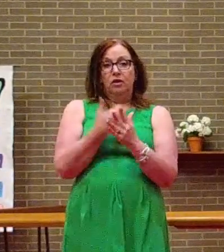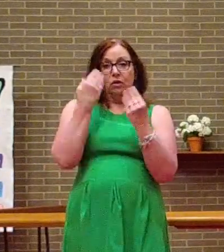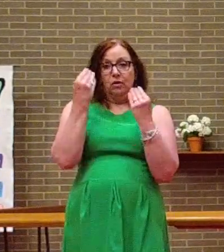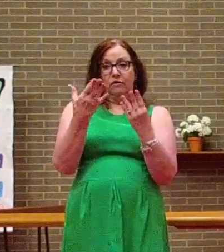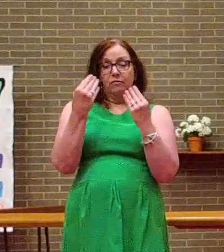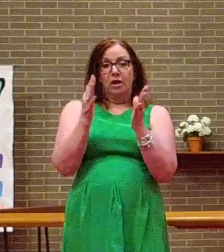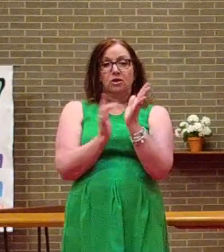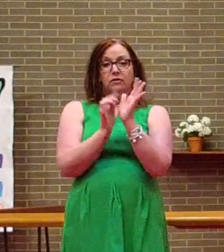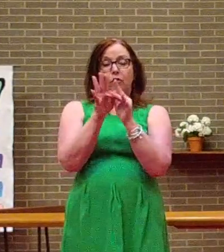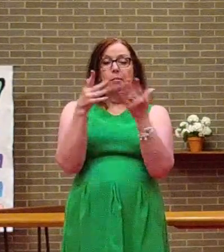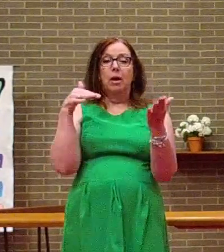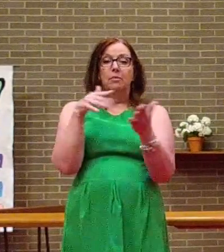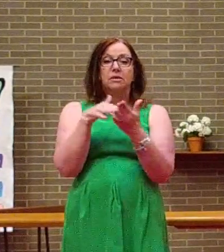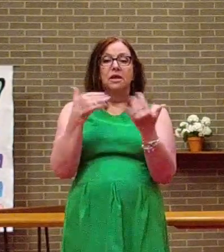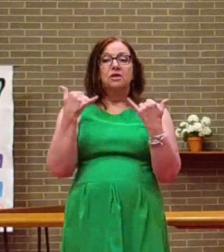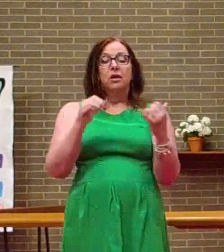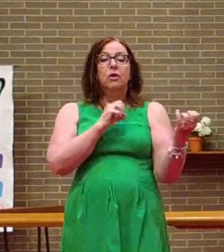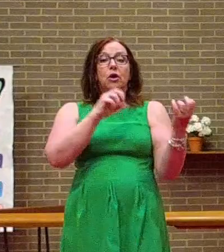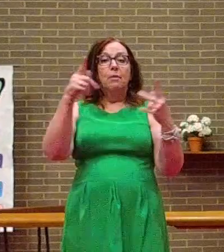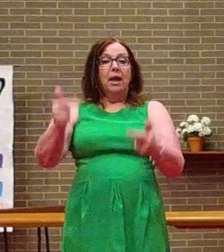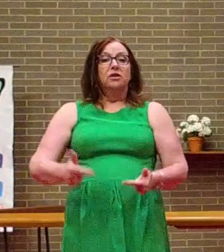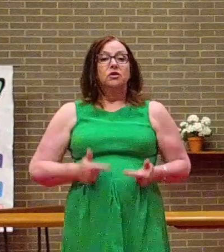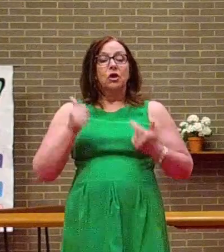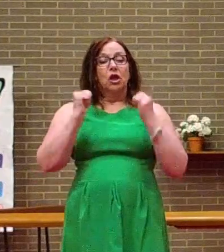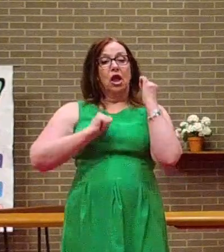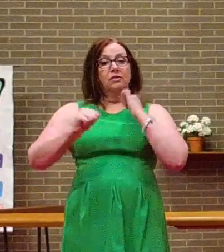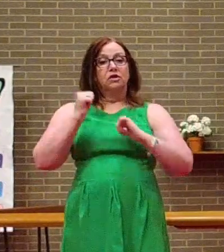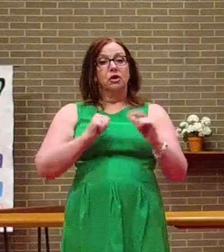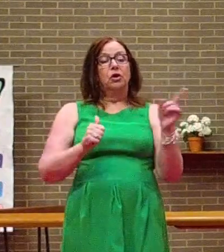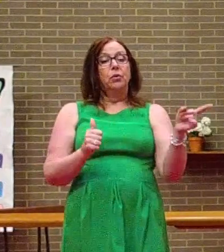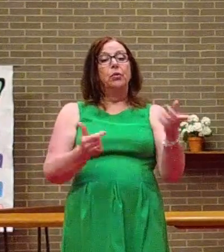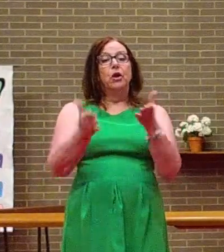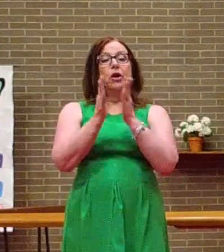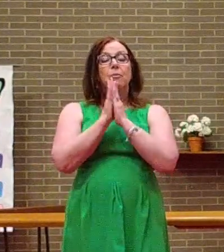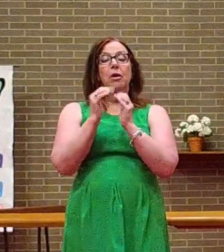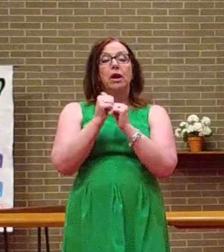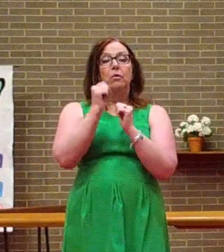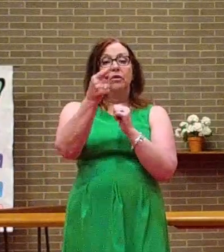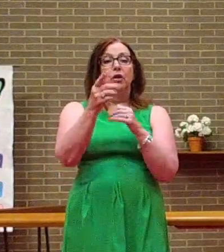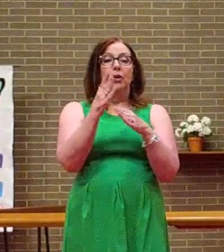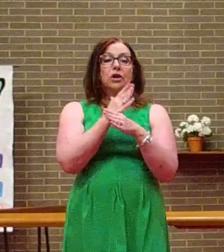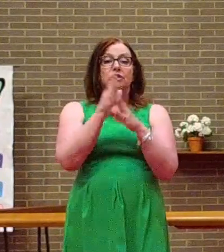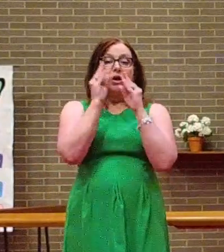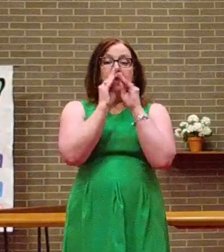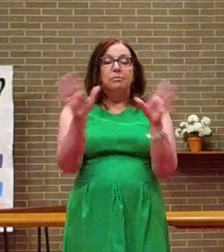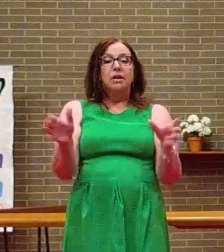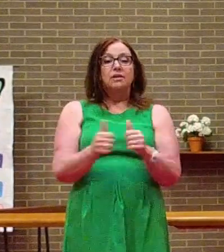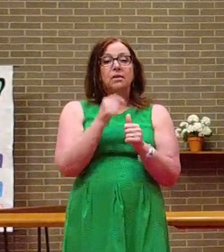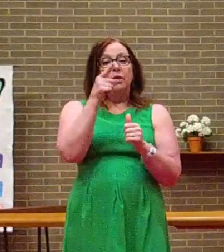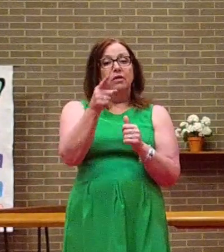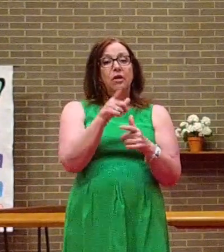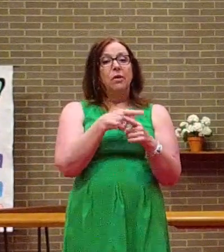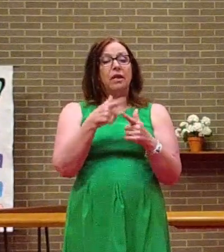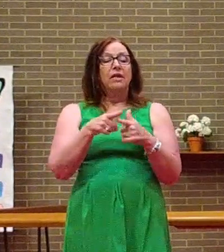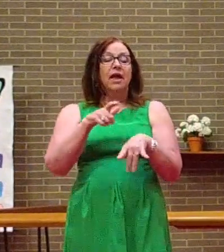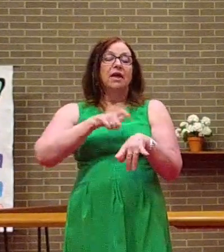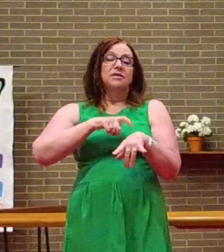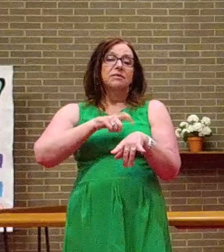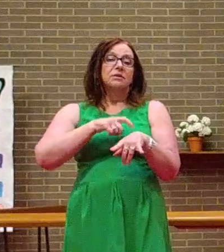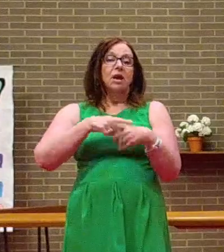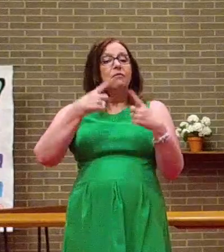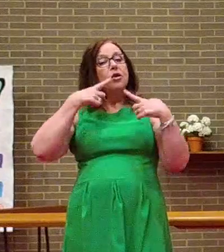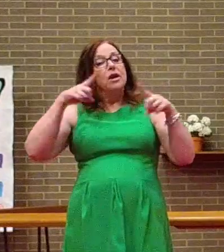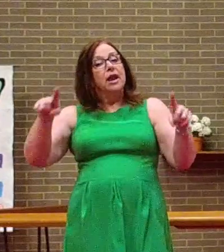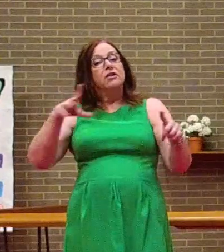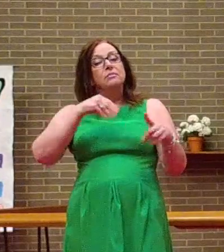So at this time, let us go back to our live stream where I will be able to pray with you, share a blessing with you, and then have some time for